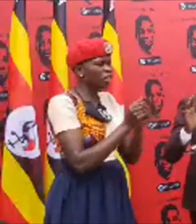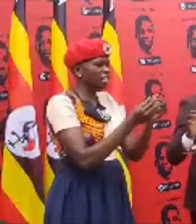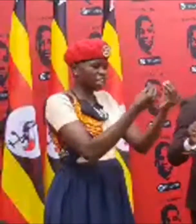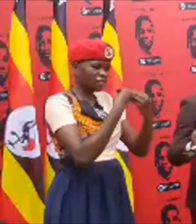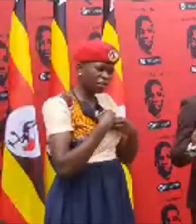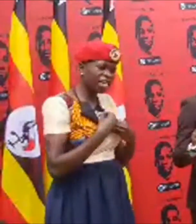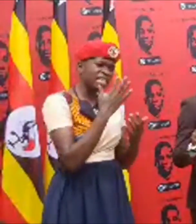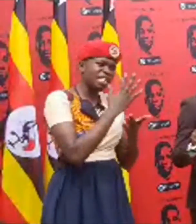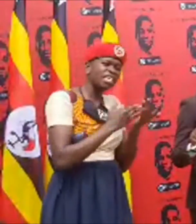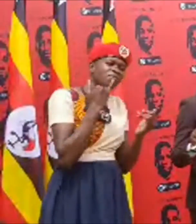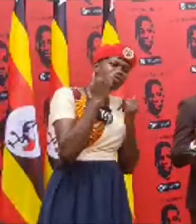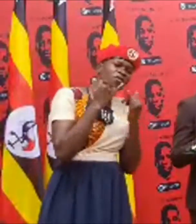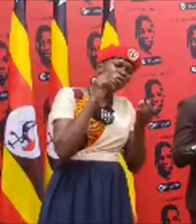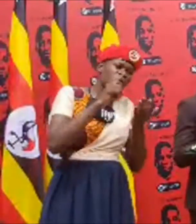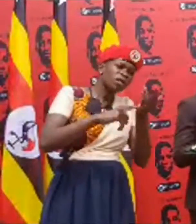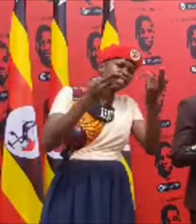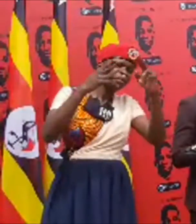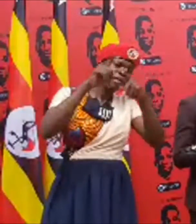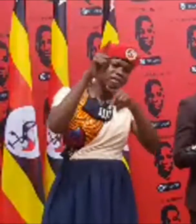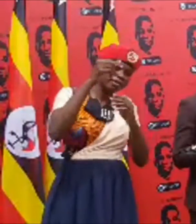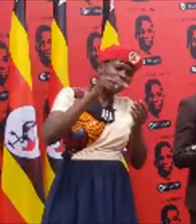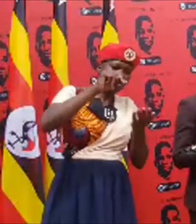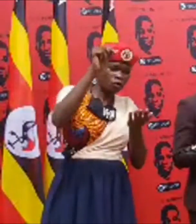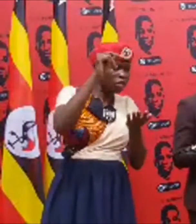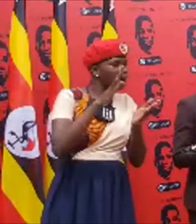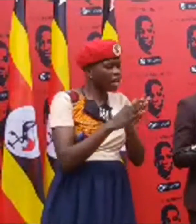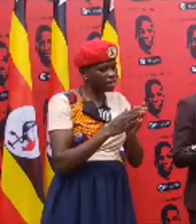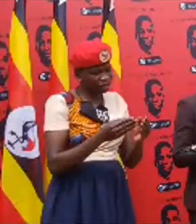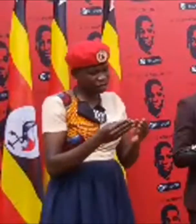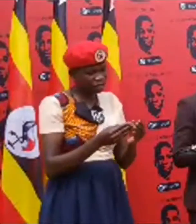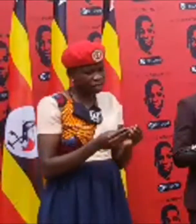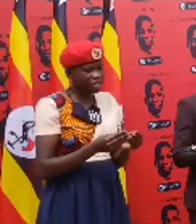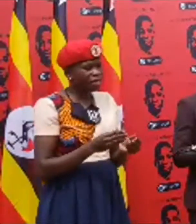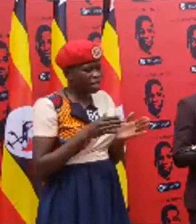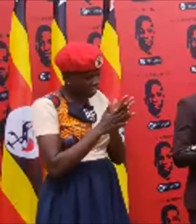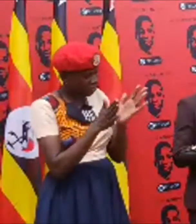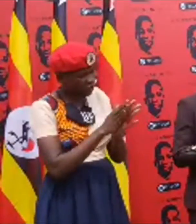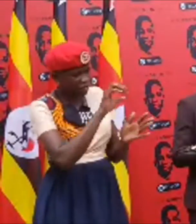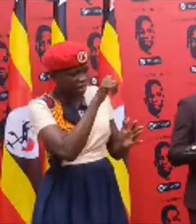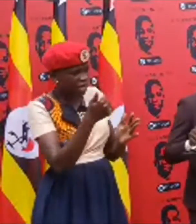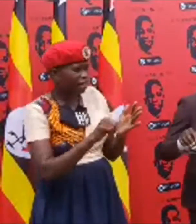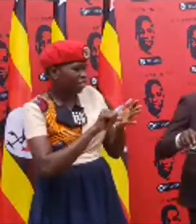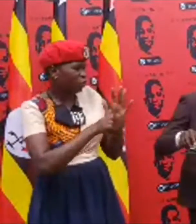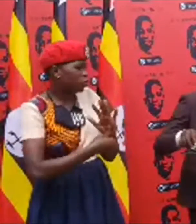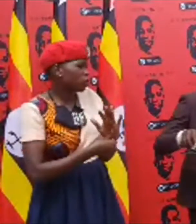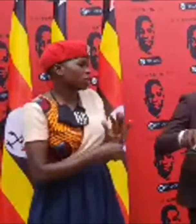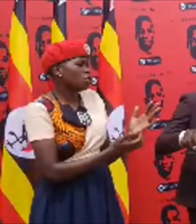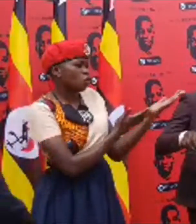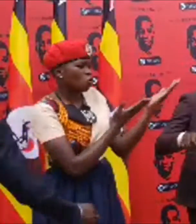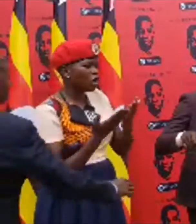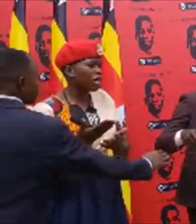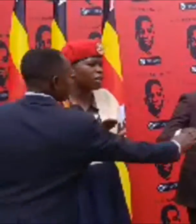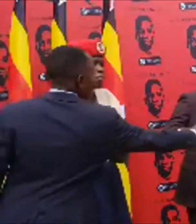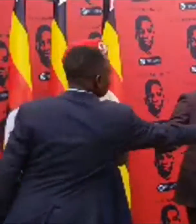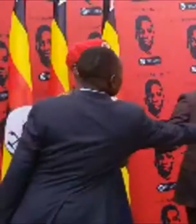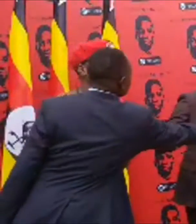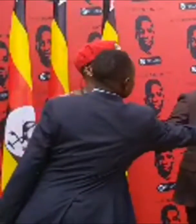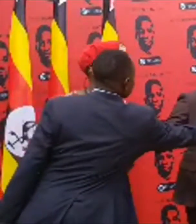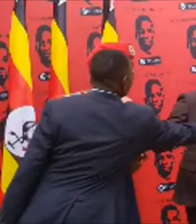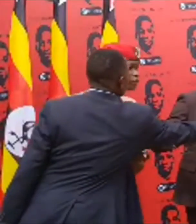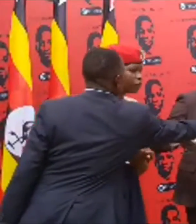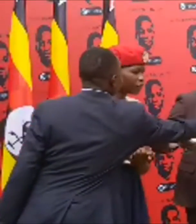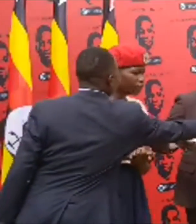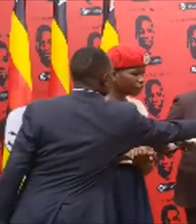on largely in the north, and then she will delve into other matters. Comrade Zedriga Lina Waru, please come and talk to us.